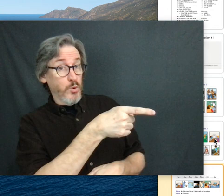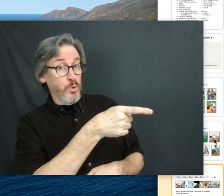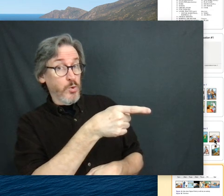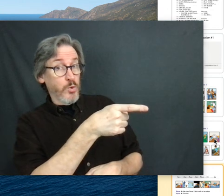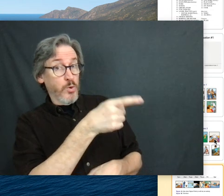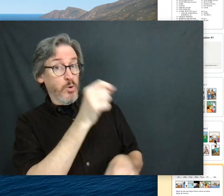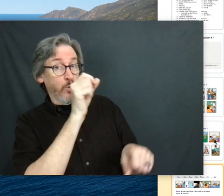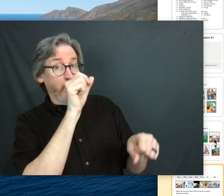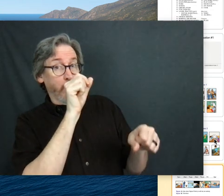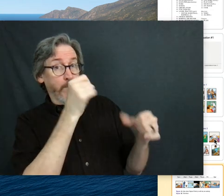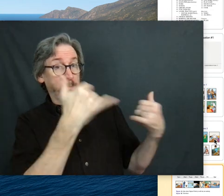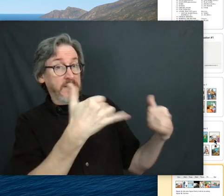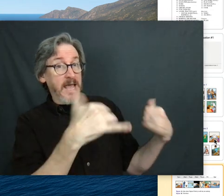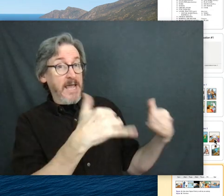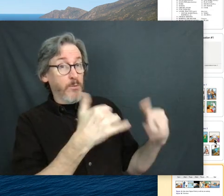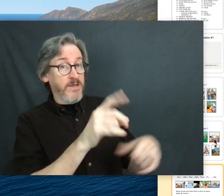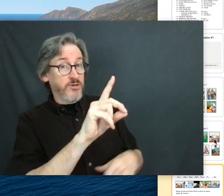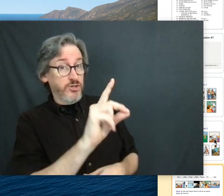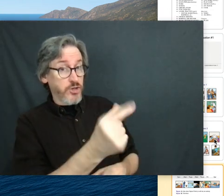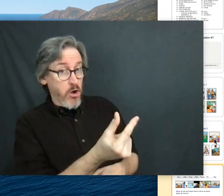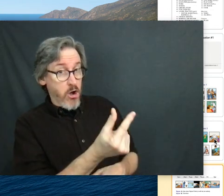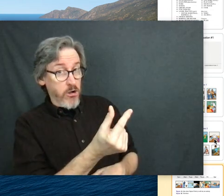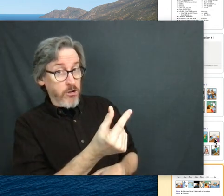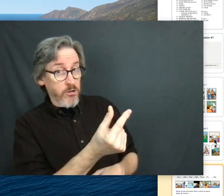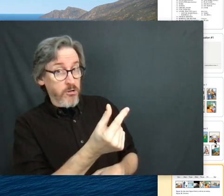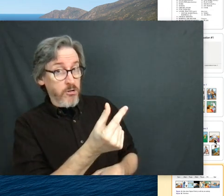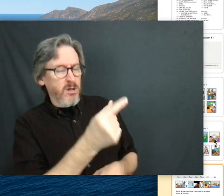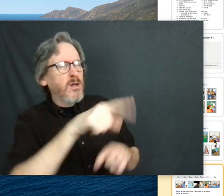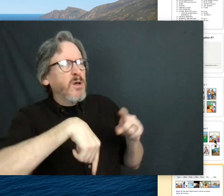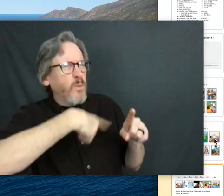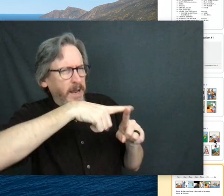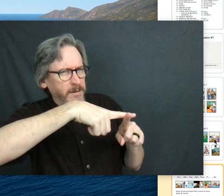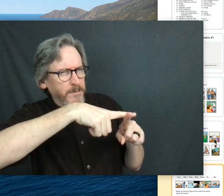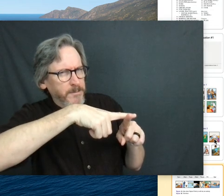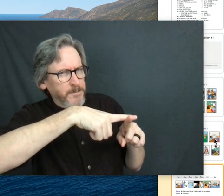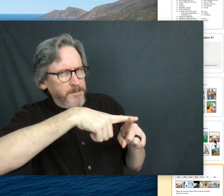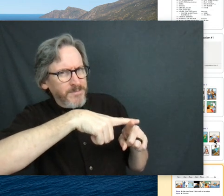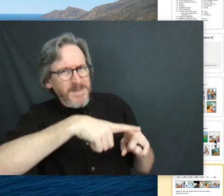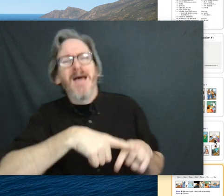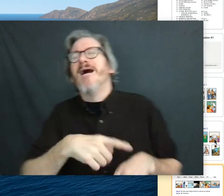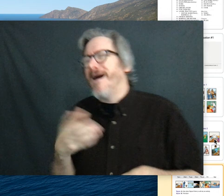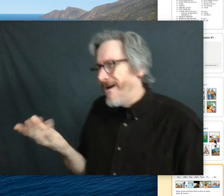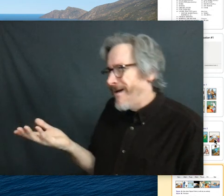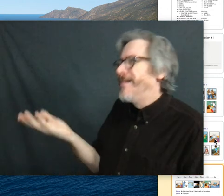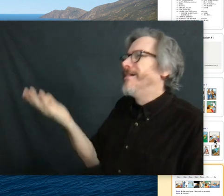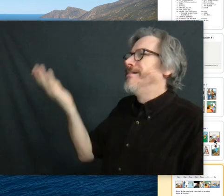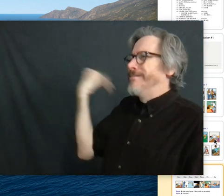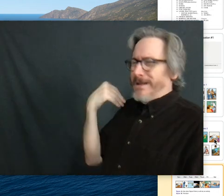you play with dog when?